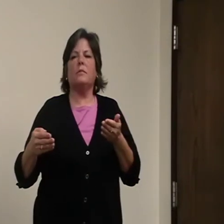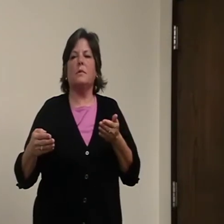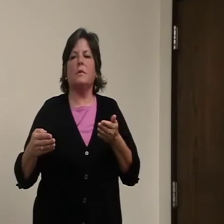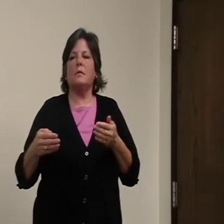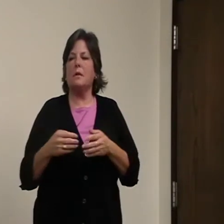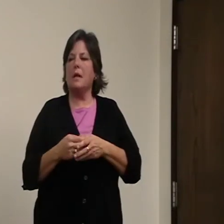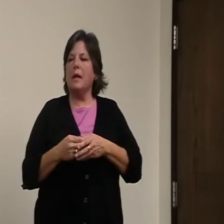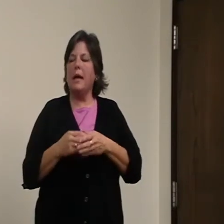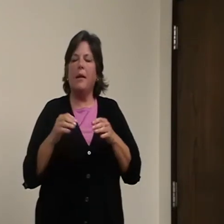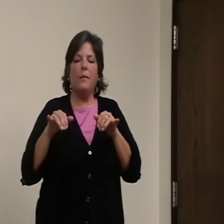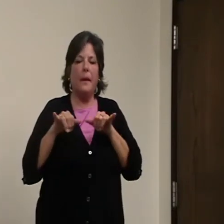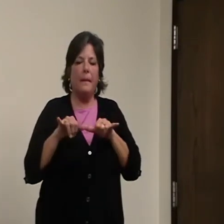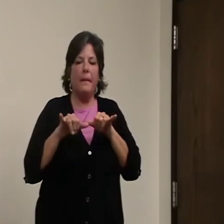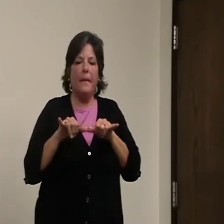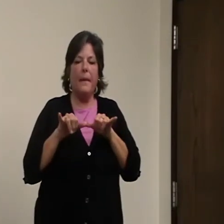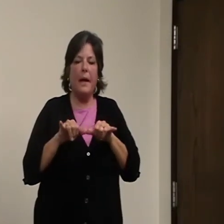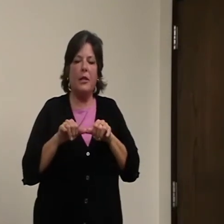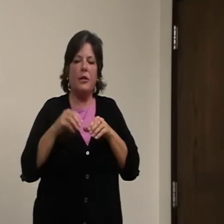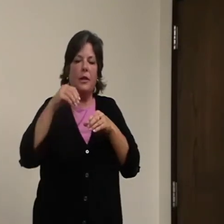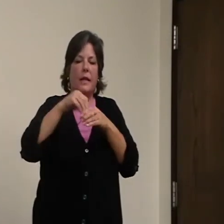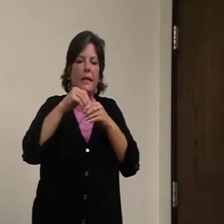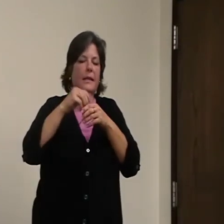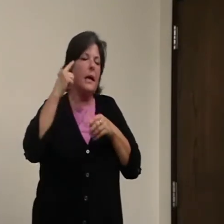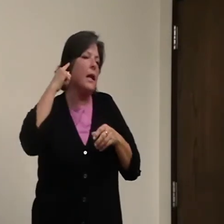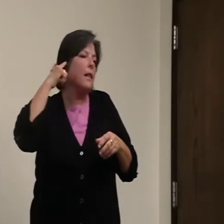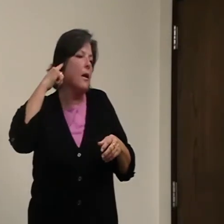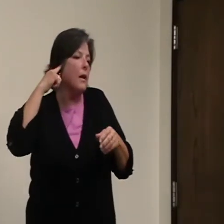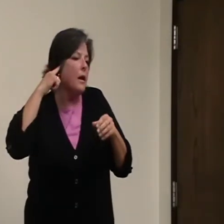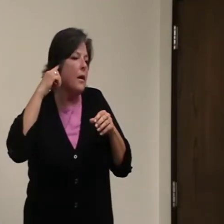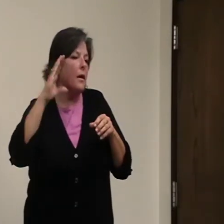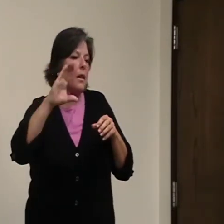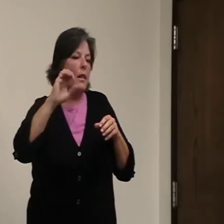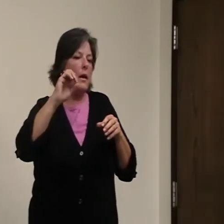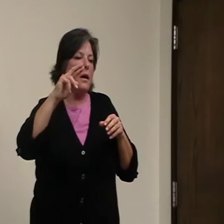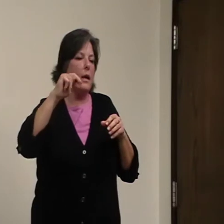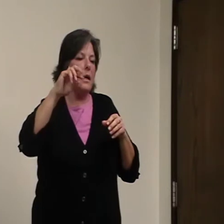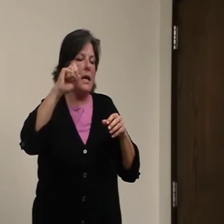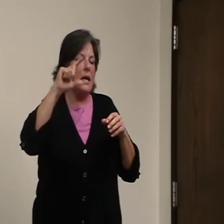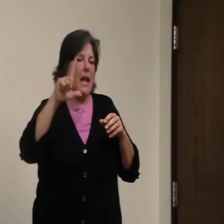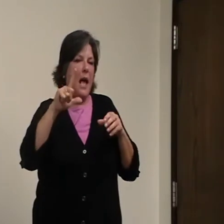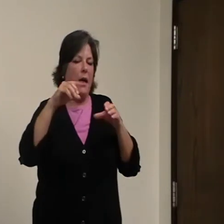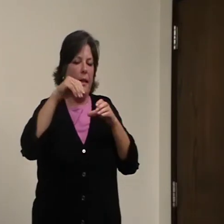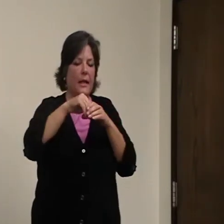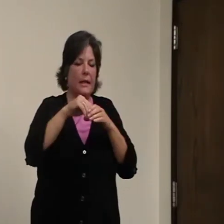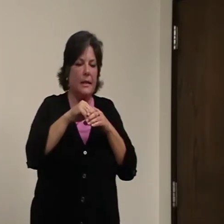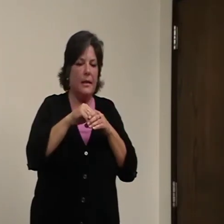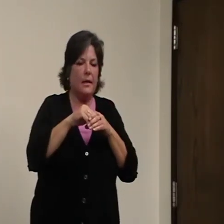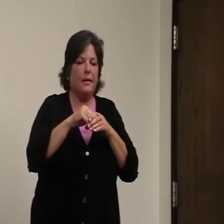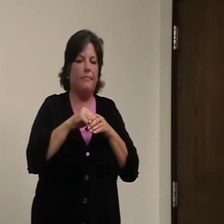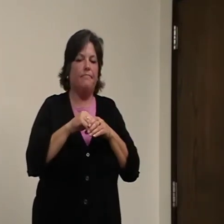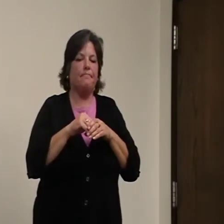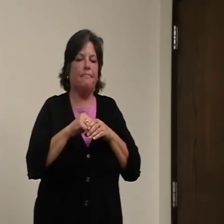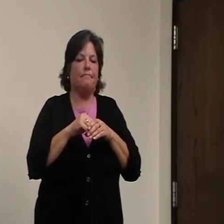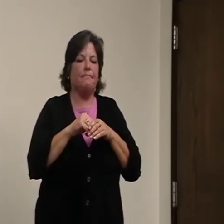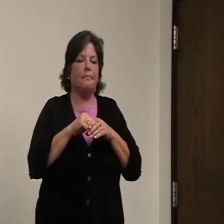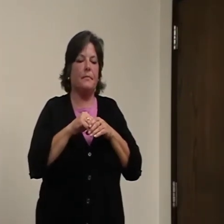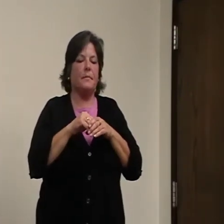canal. So on the outline that you guys were sent, you'll see on there under hearing aid fitting that aids are fit